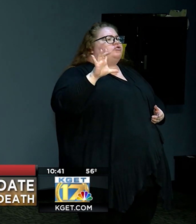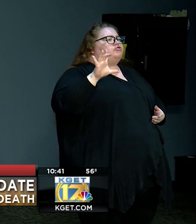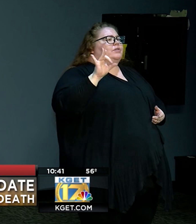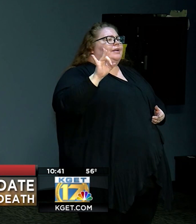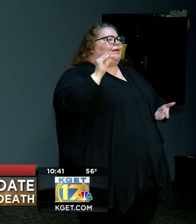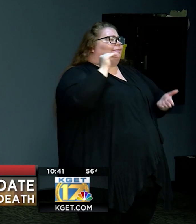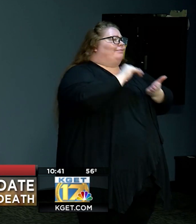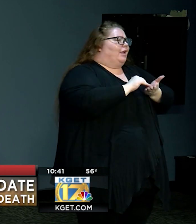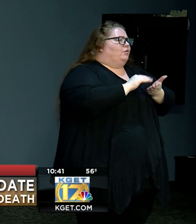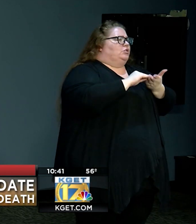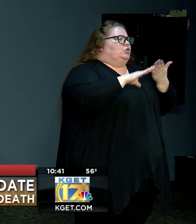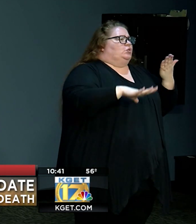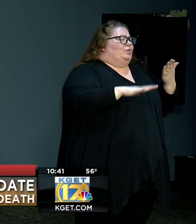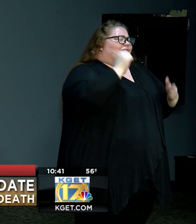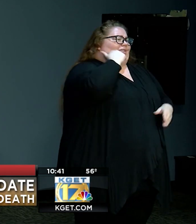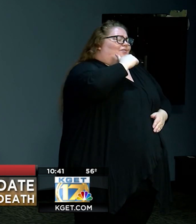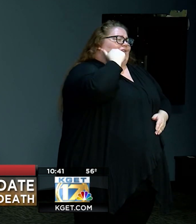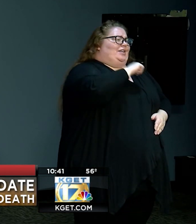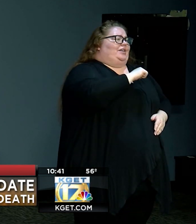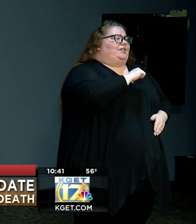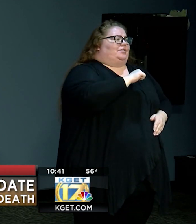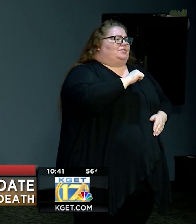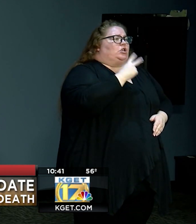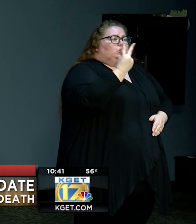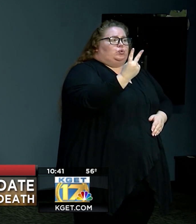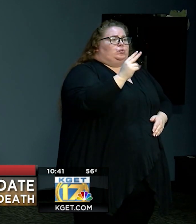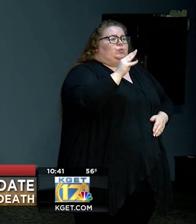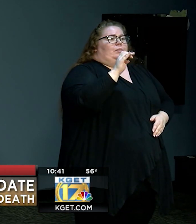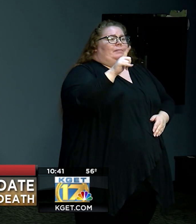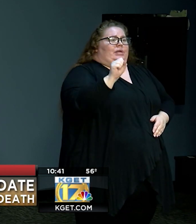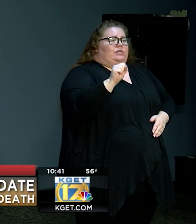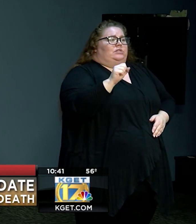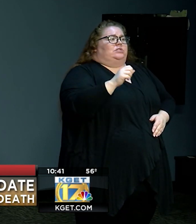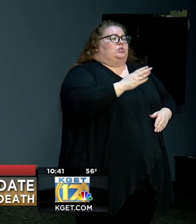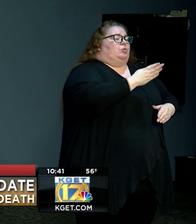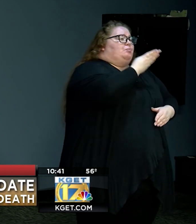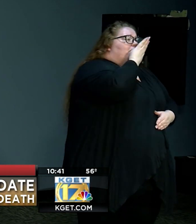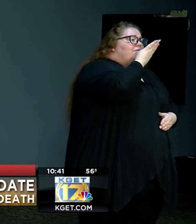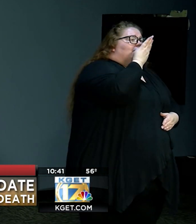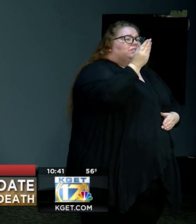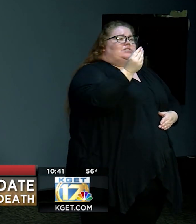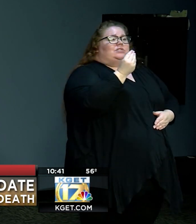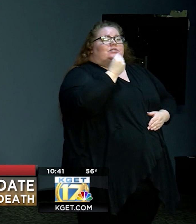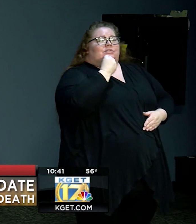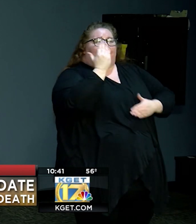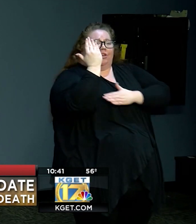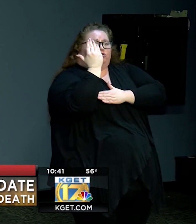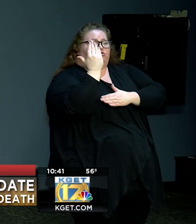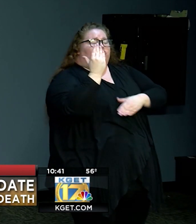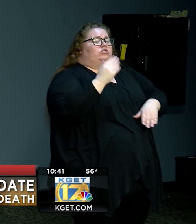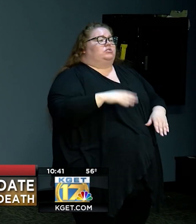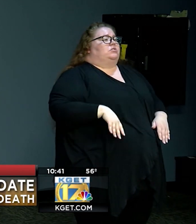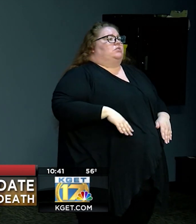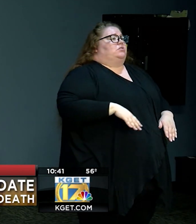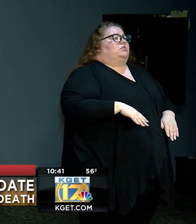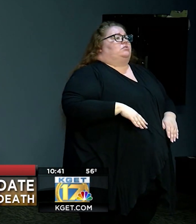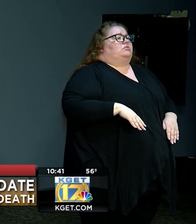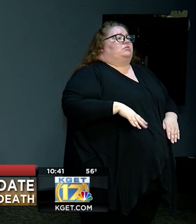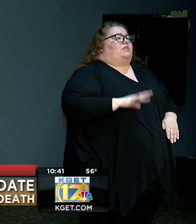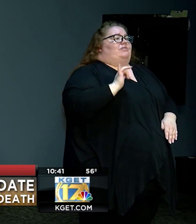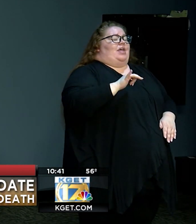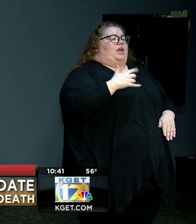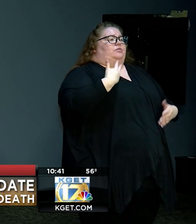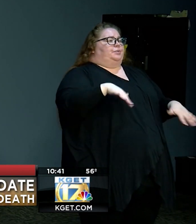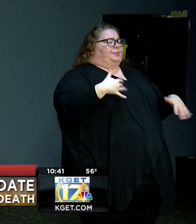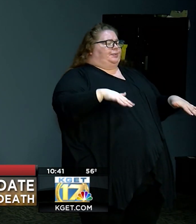108,000 students a day, 2 meals, breakfast and lunch. That speaks to the need within our